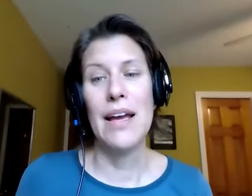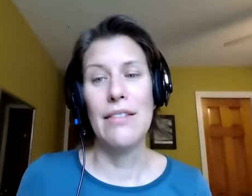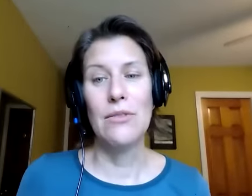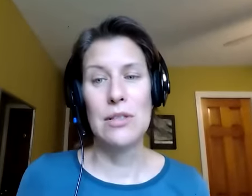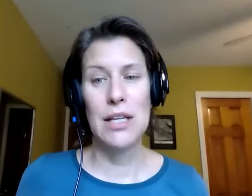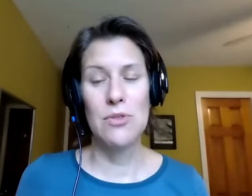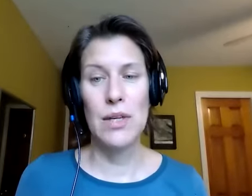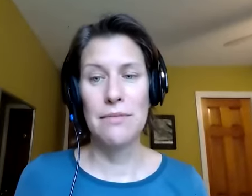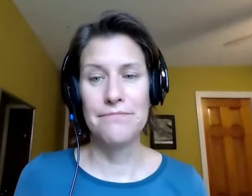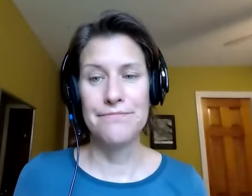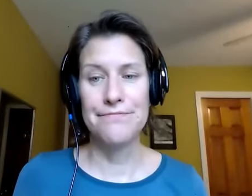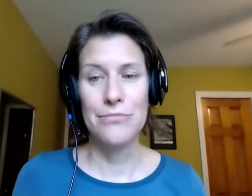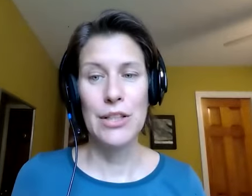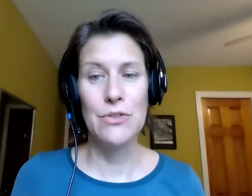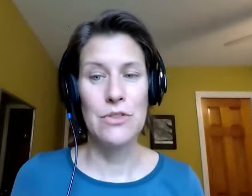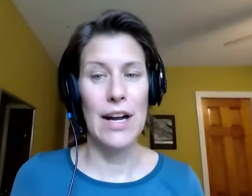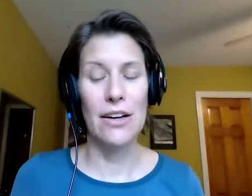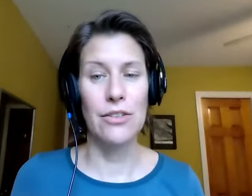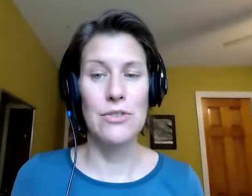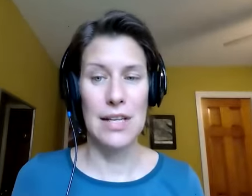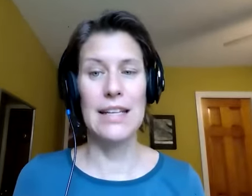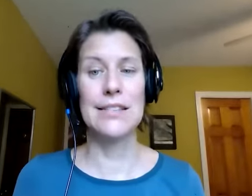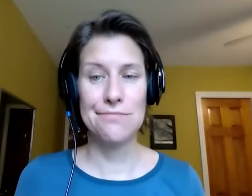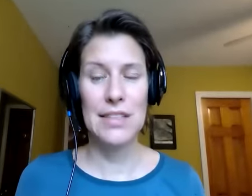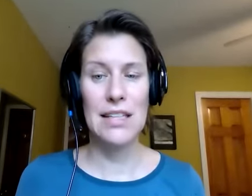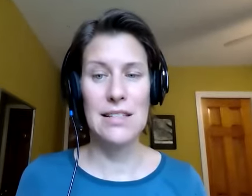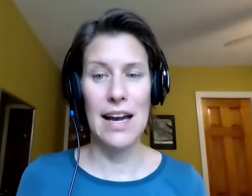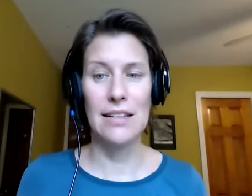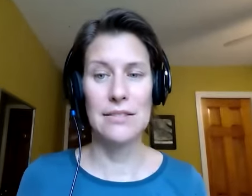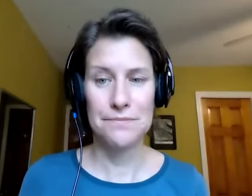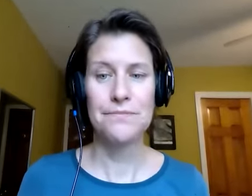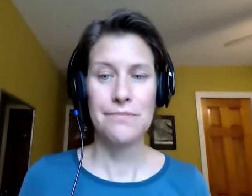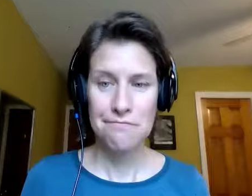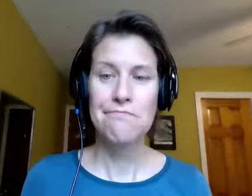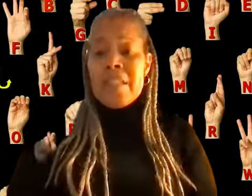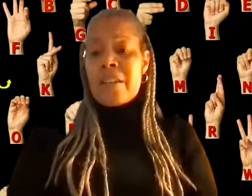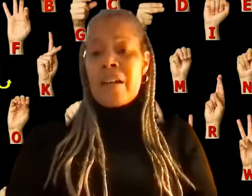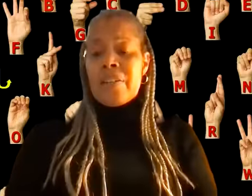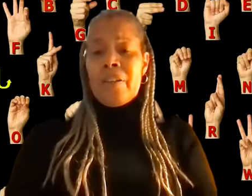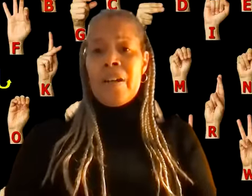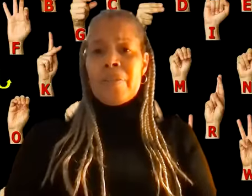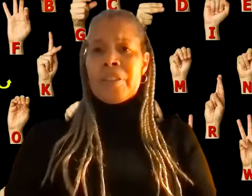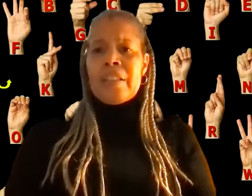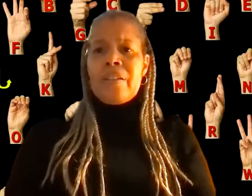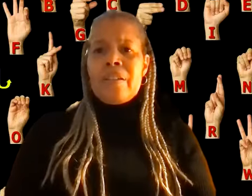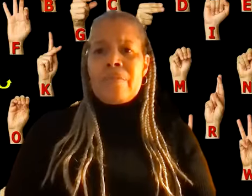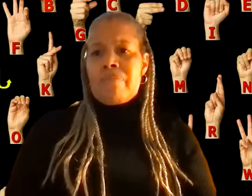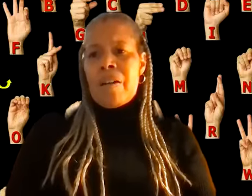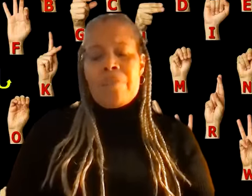and then sometimes we, we lose track or lose sight and it's sad. It really is. Uh, you know, I will say, you know, I'm